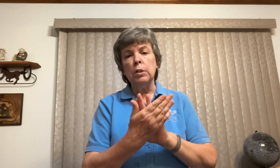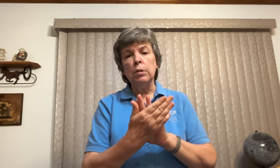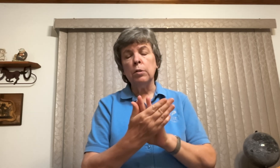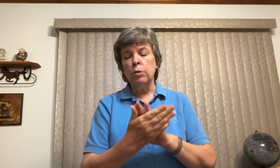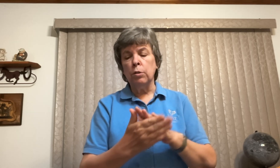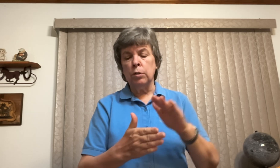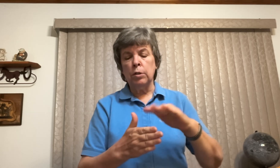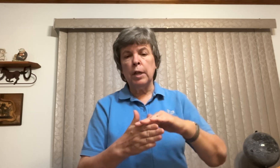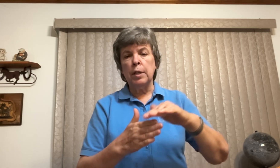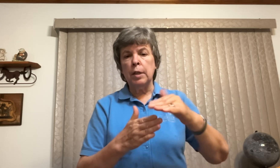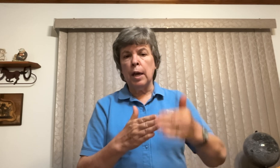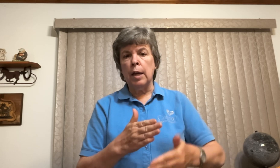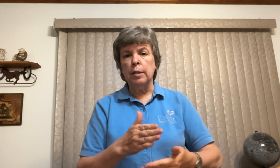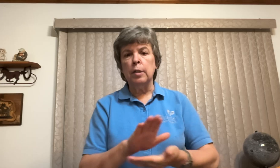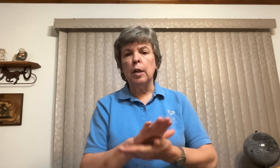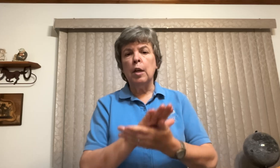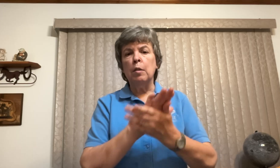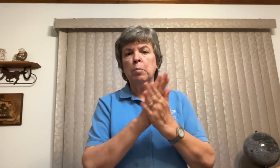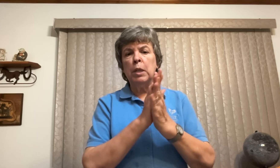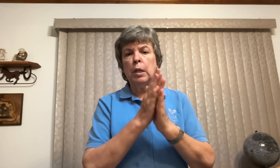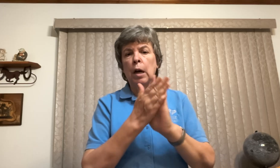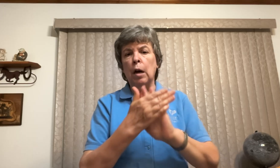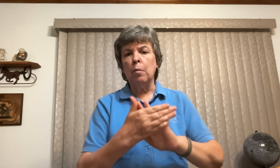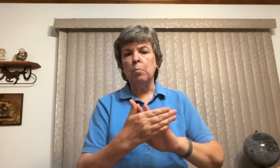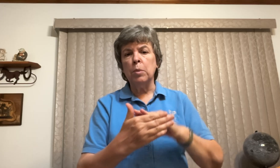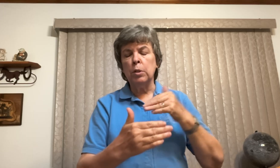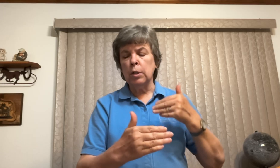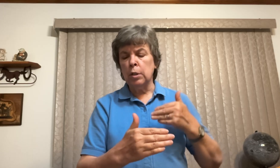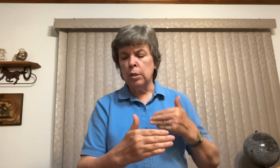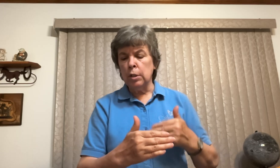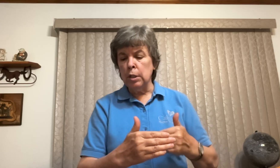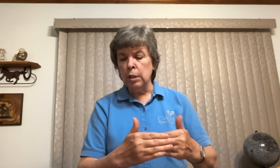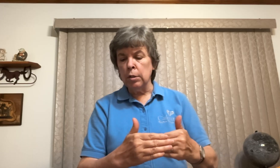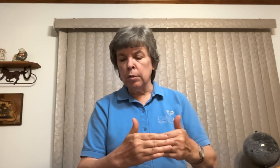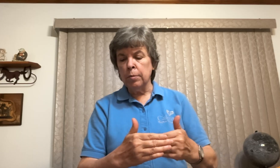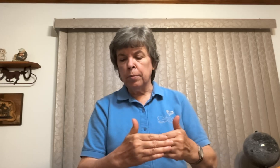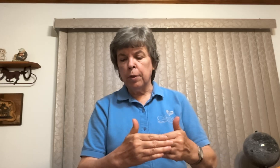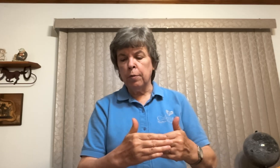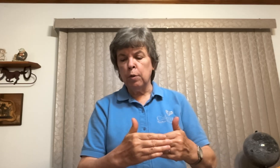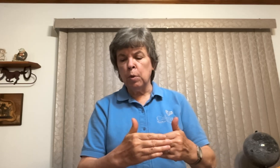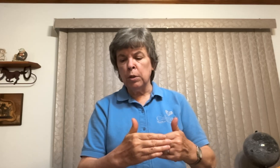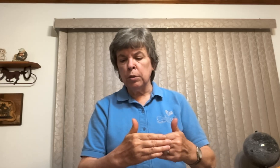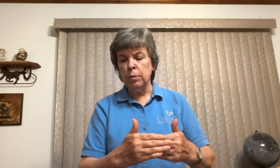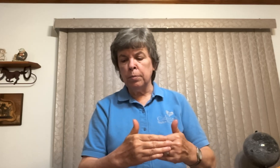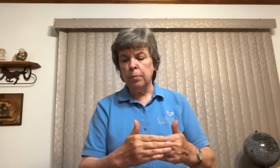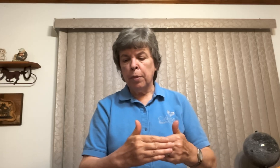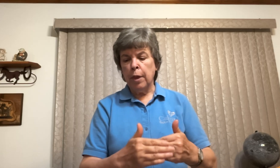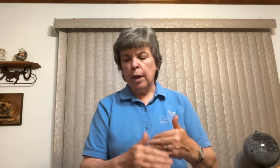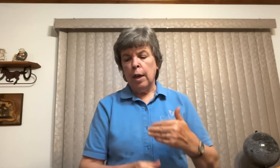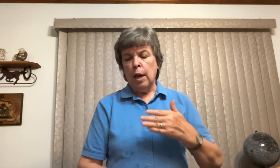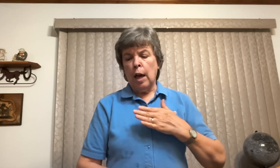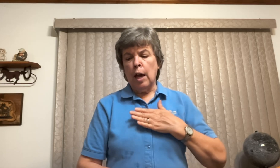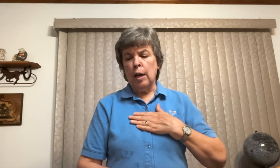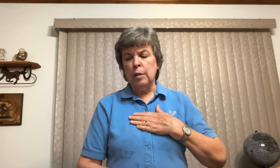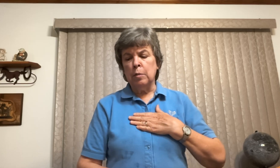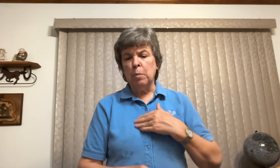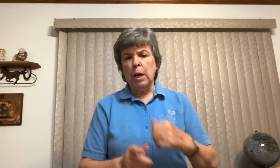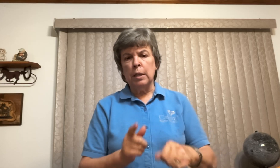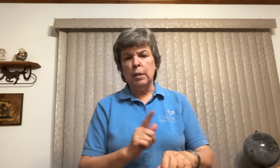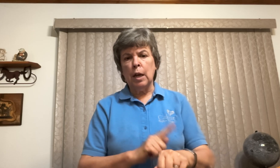near. You could say the end becomes near if you want to. And my